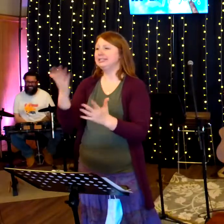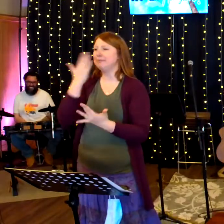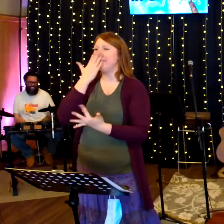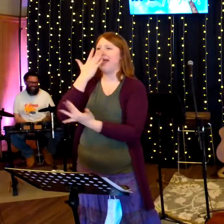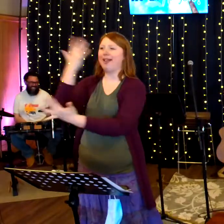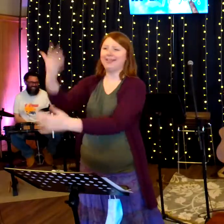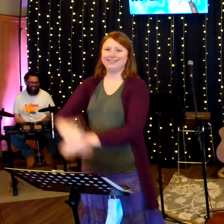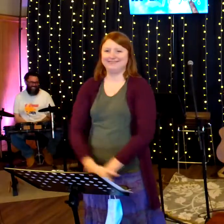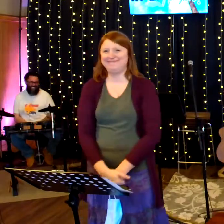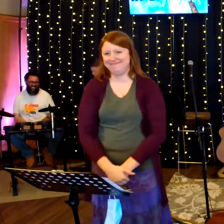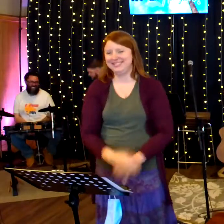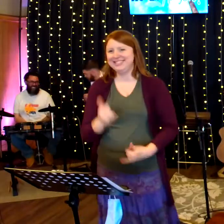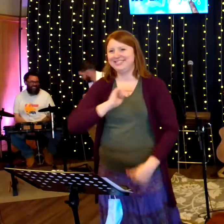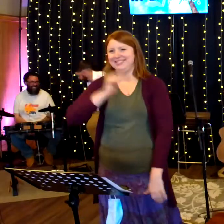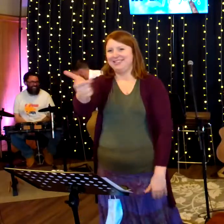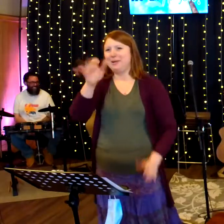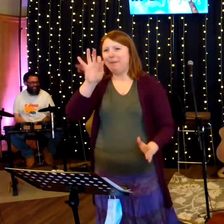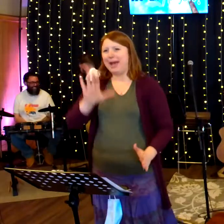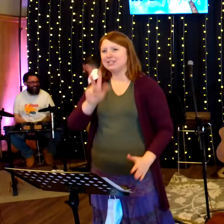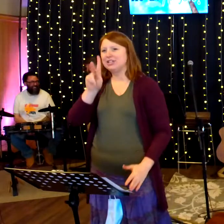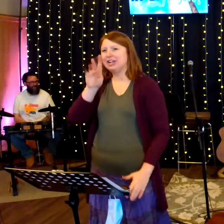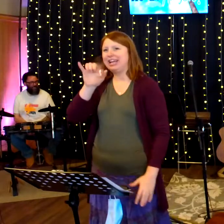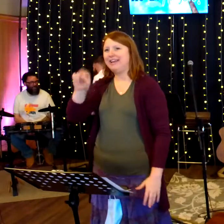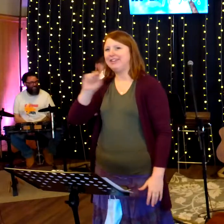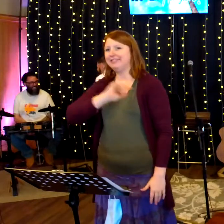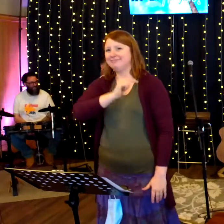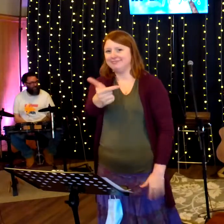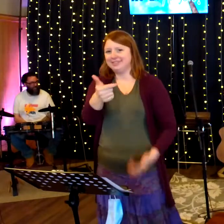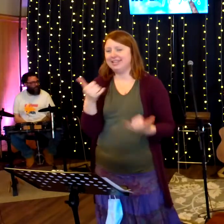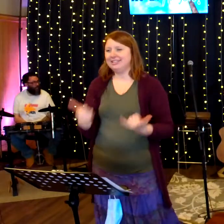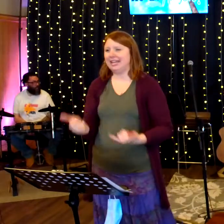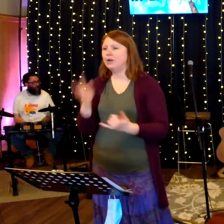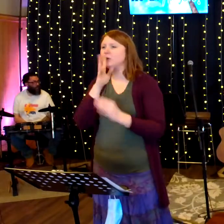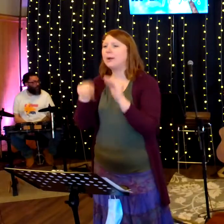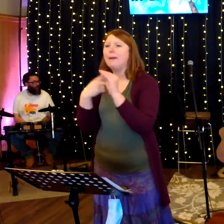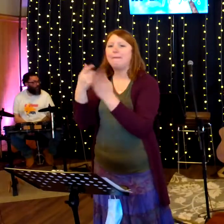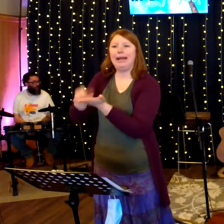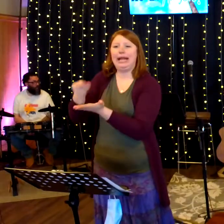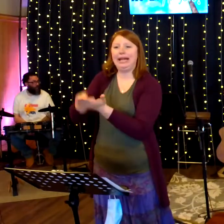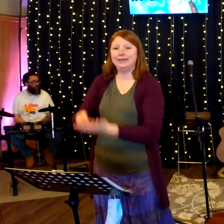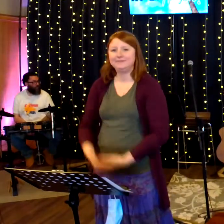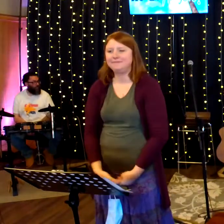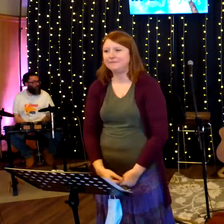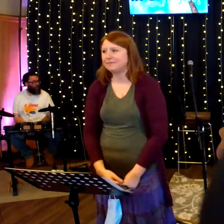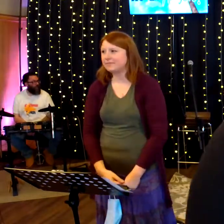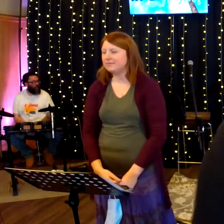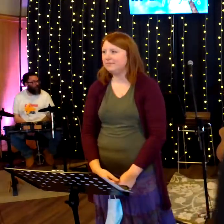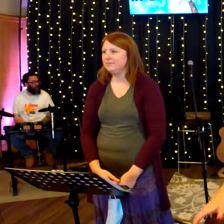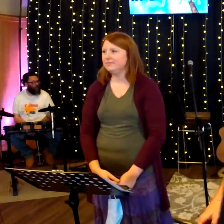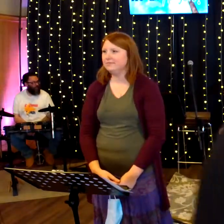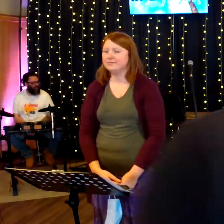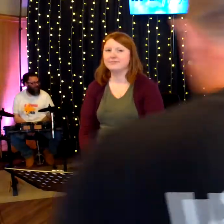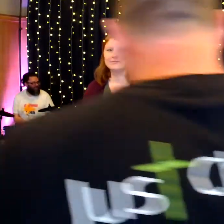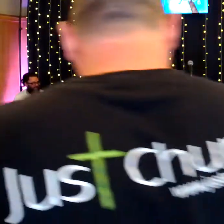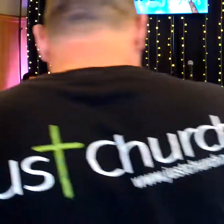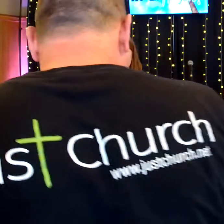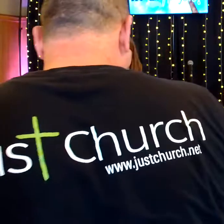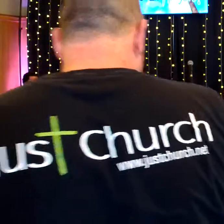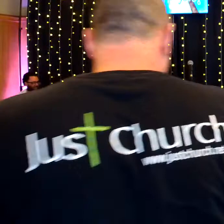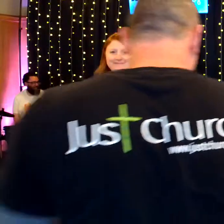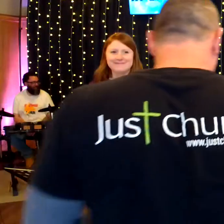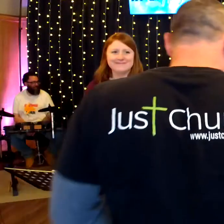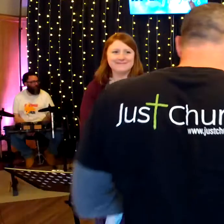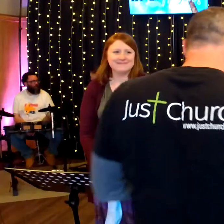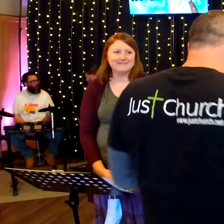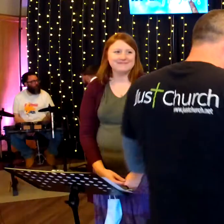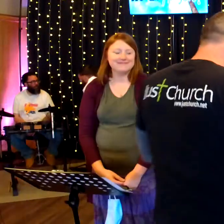over to Pastor Kevin now, and he's gonna introduce our offering and pray over that for us. Thank you, Pastor Rachel. All I could